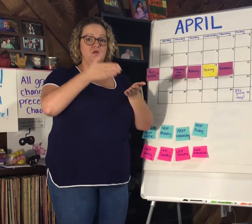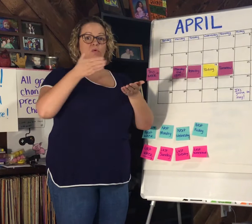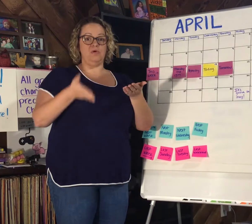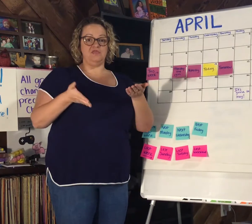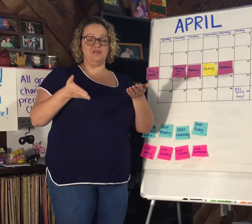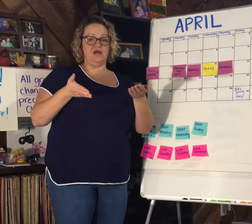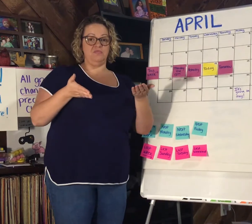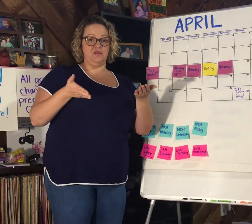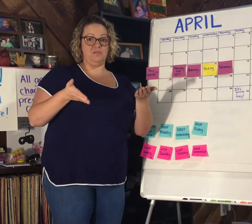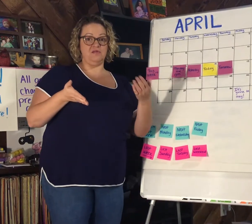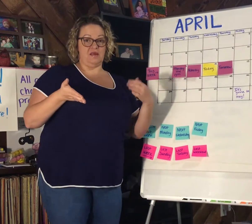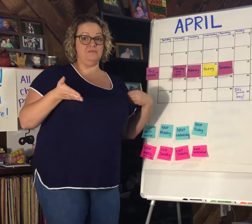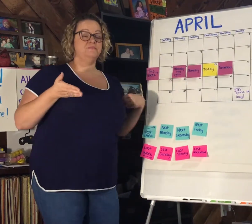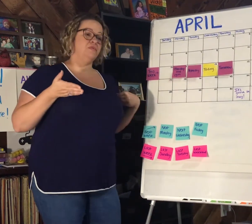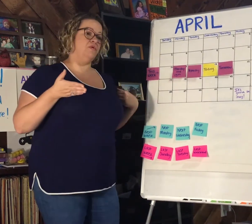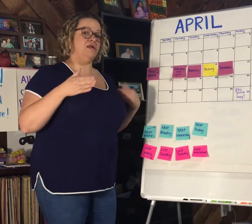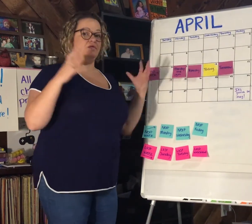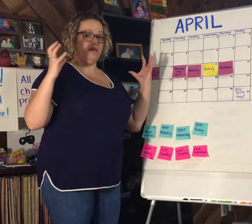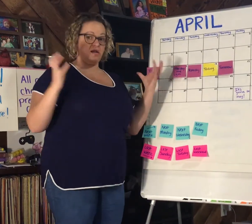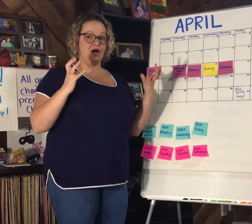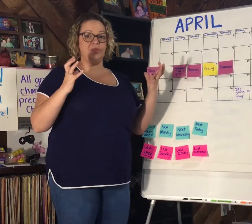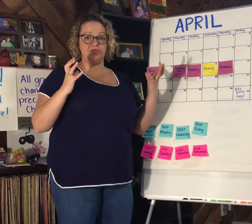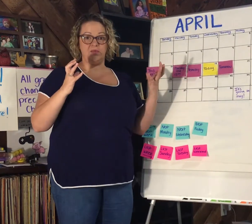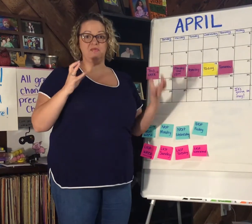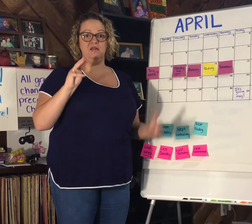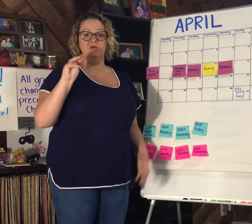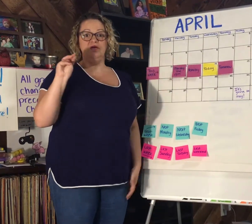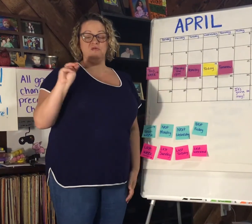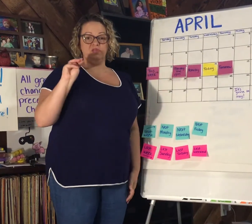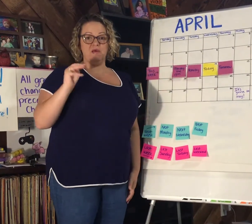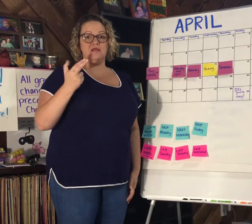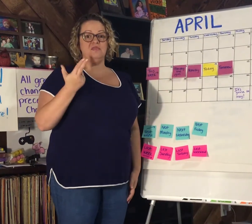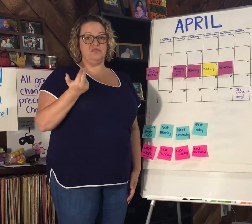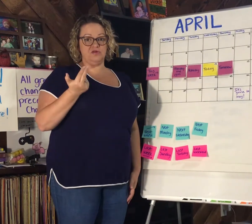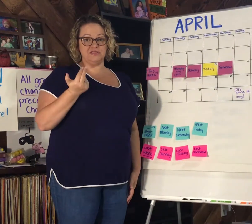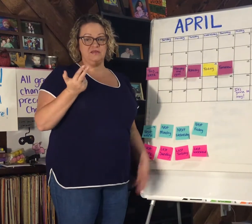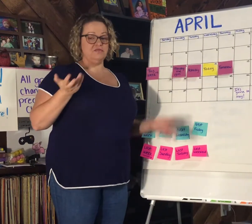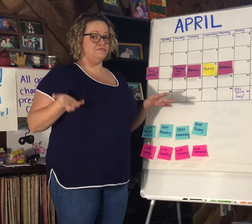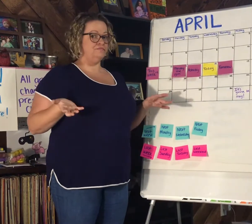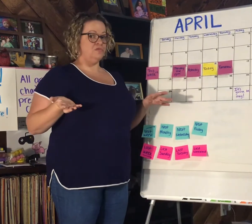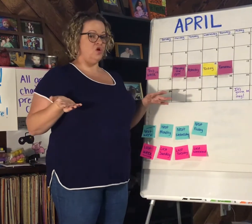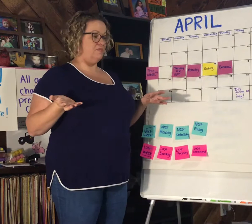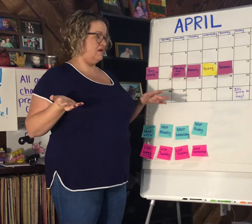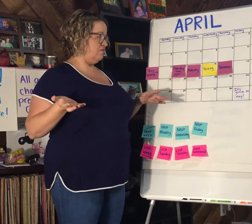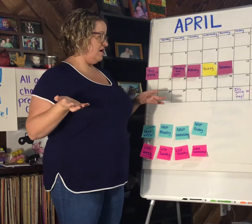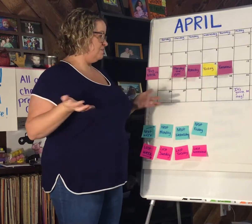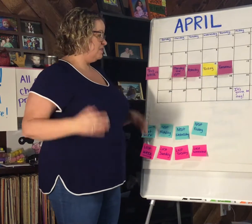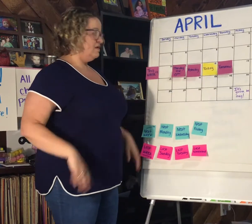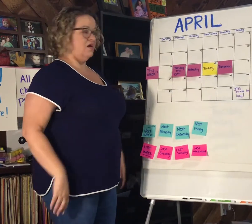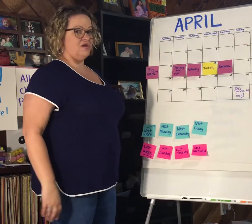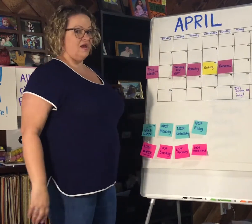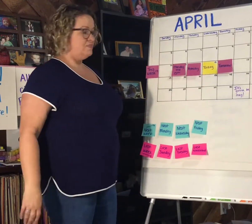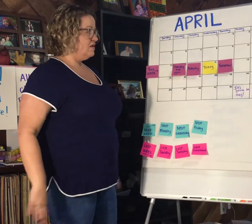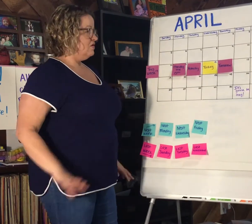with the number sign. Okay. To make a complex time sign. So it's Monday the 13th. No biggie, right? Okay,